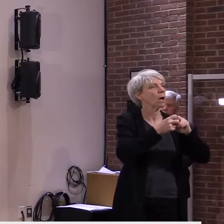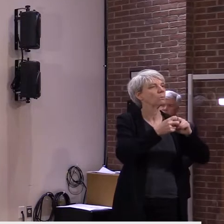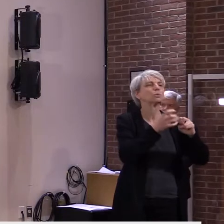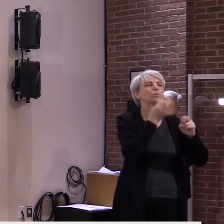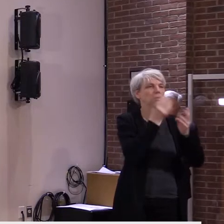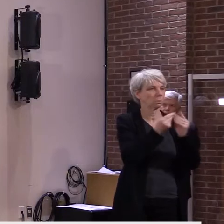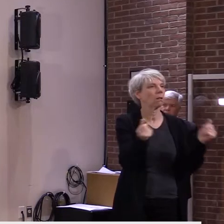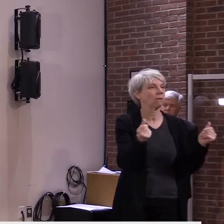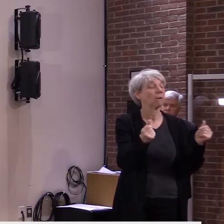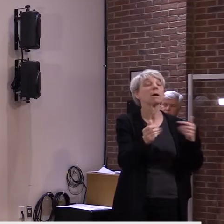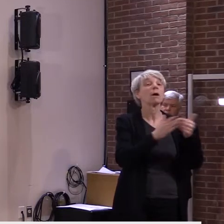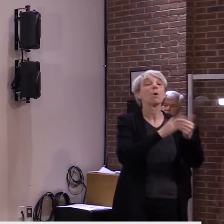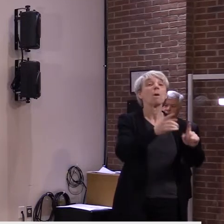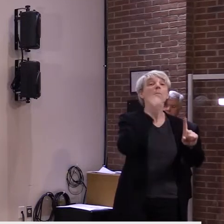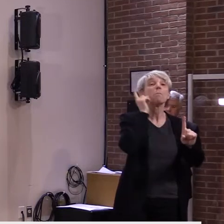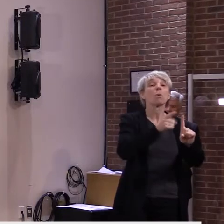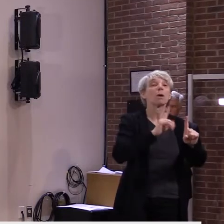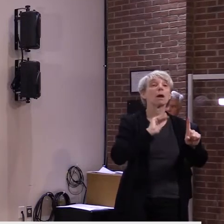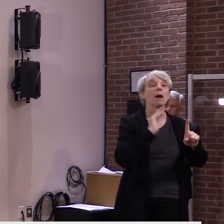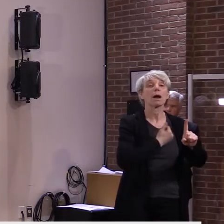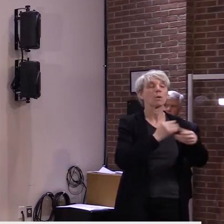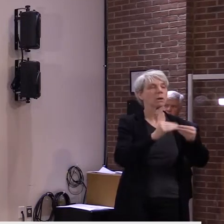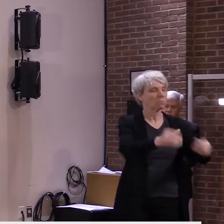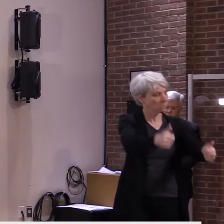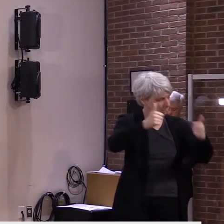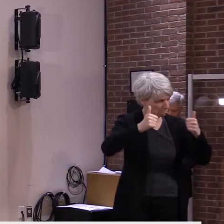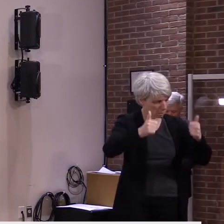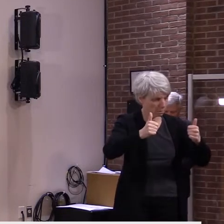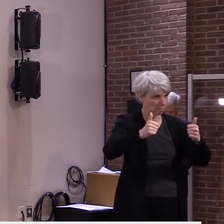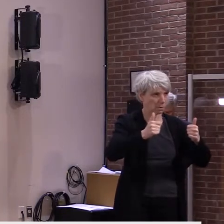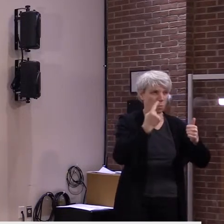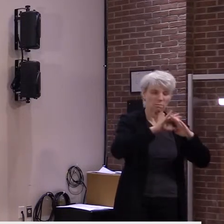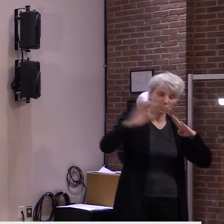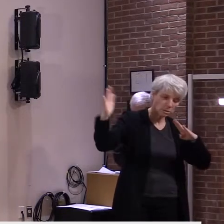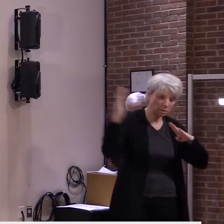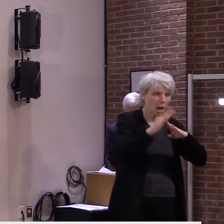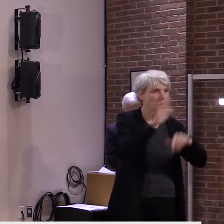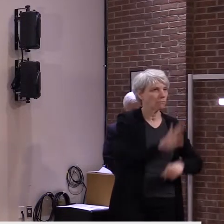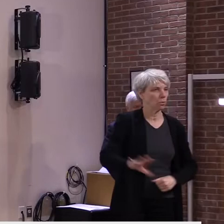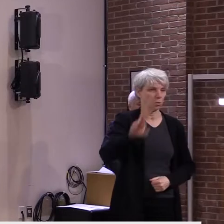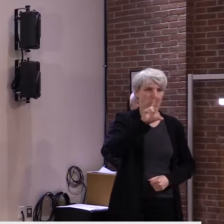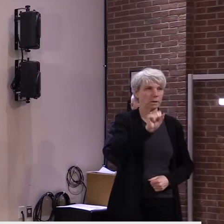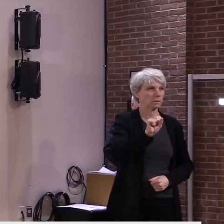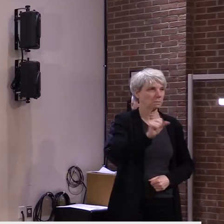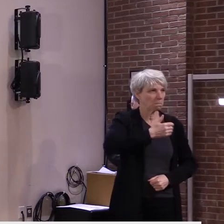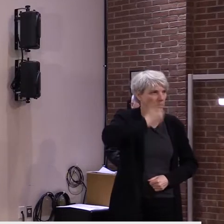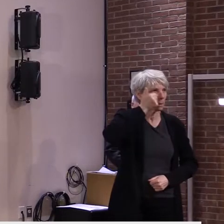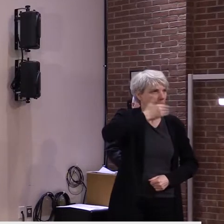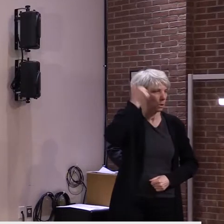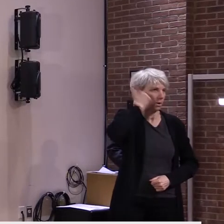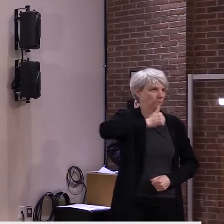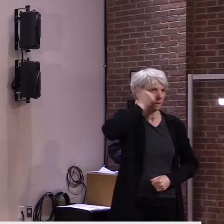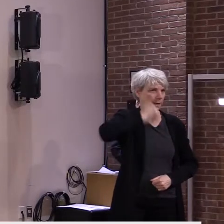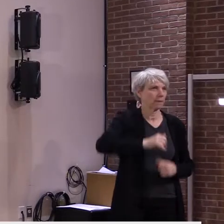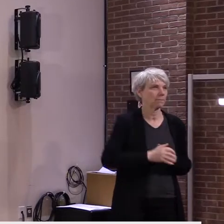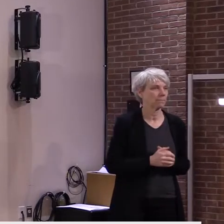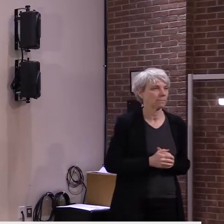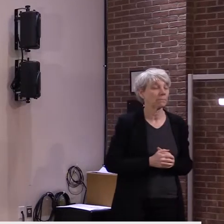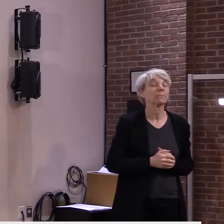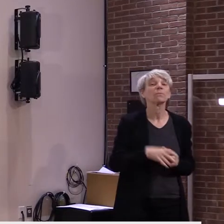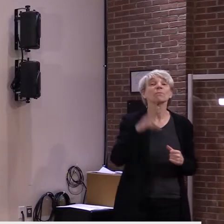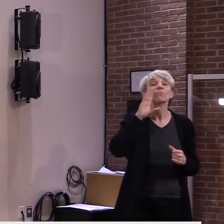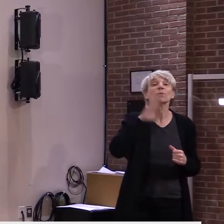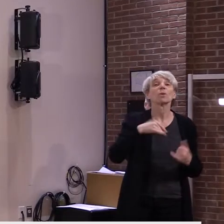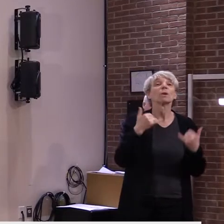are leading the nation, and they continue to improve. It's important to remember that with so many